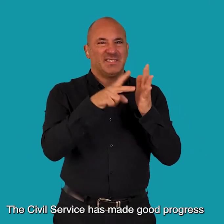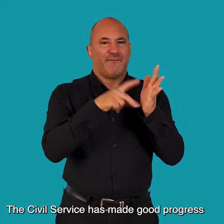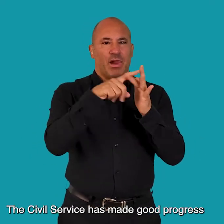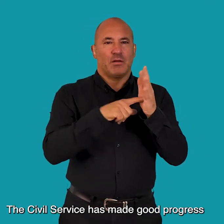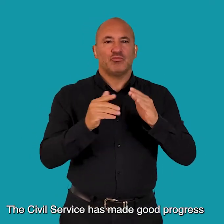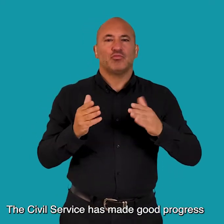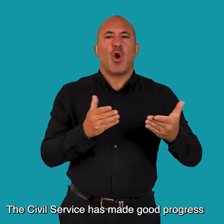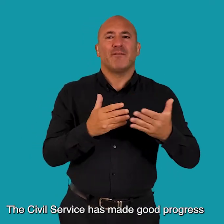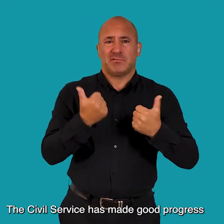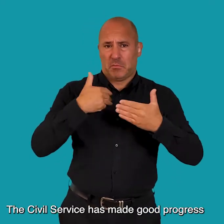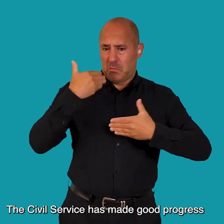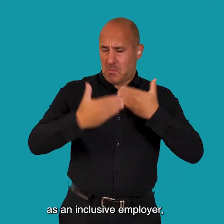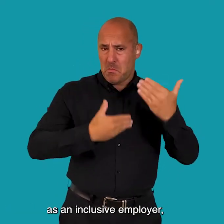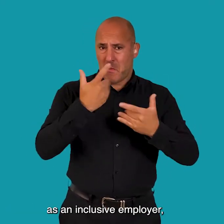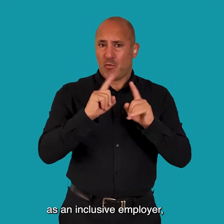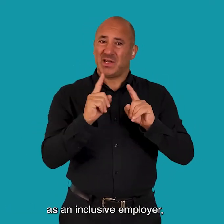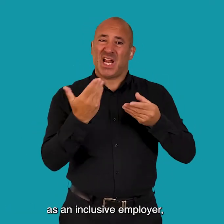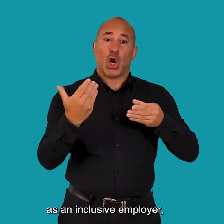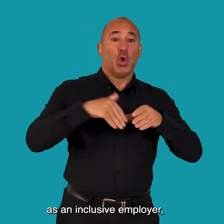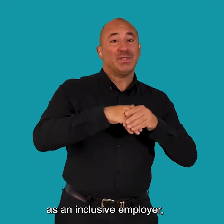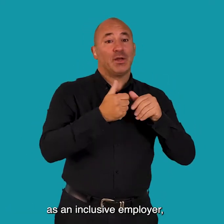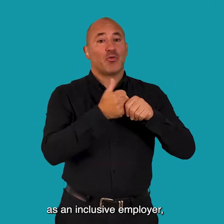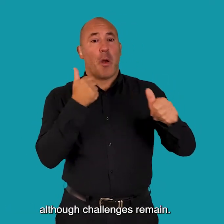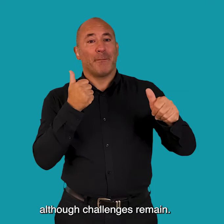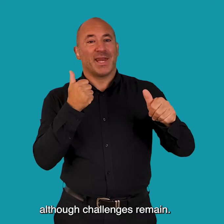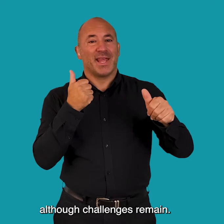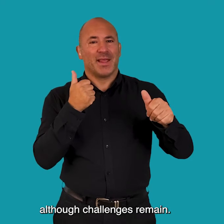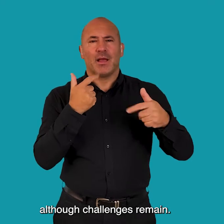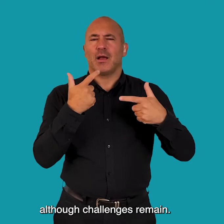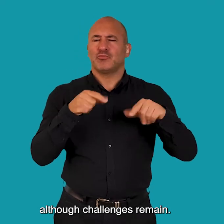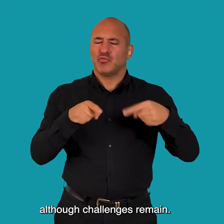has made good progress as an inclusive employer, although challenges remain.